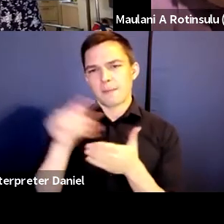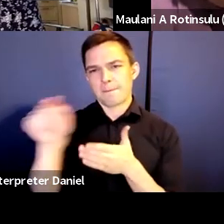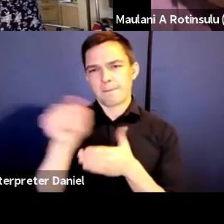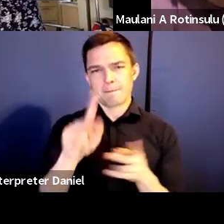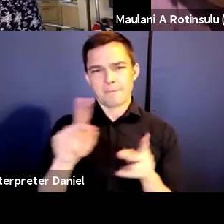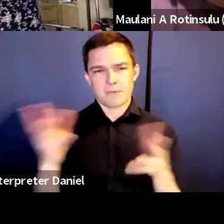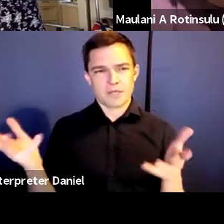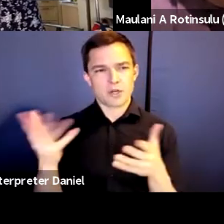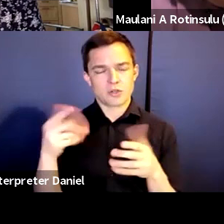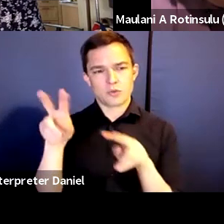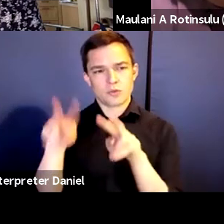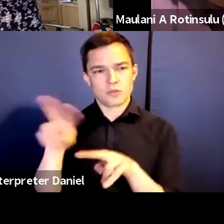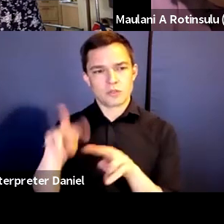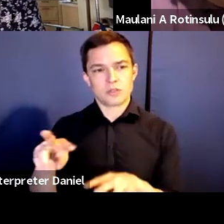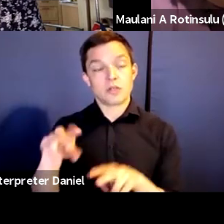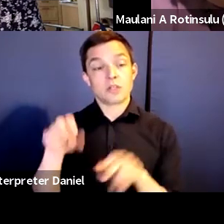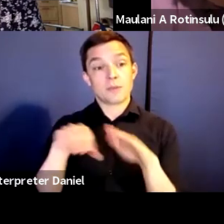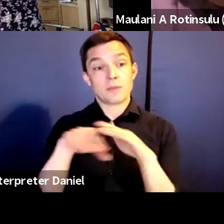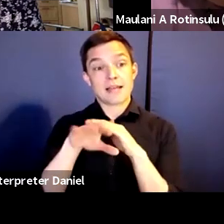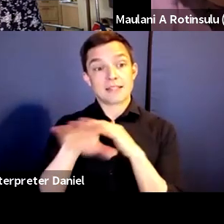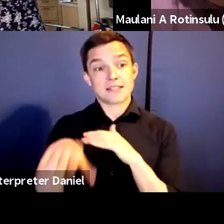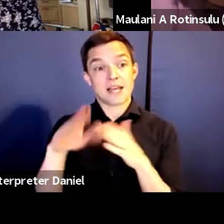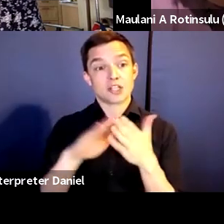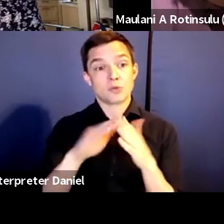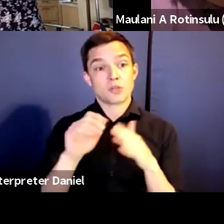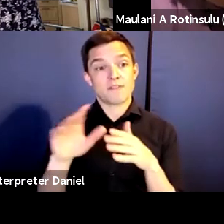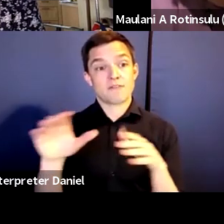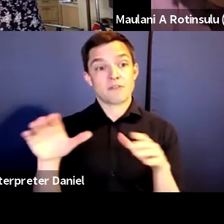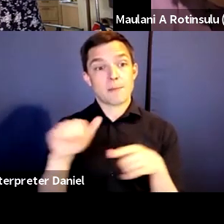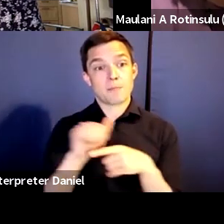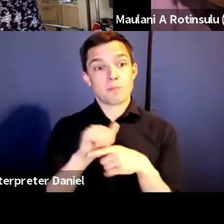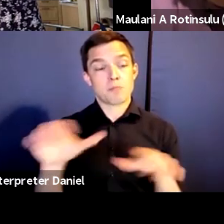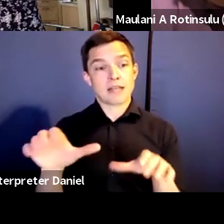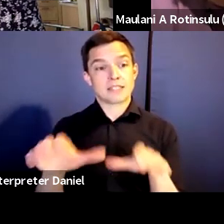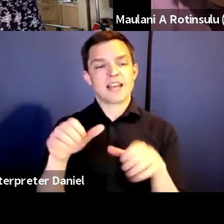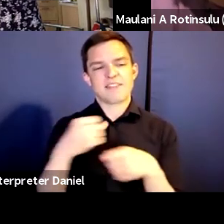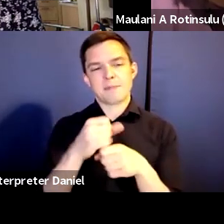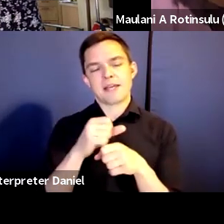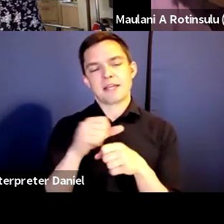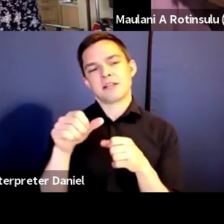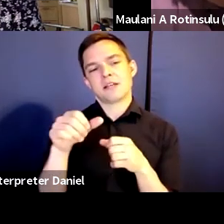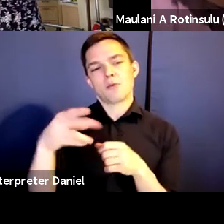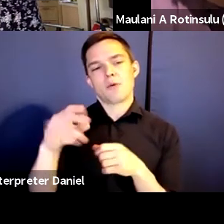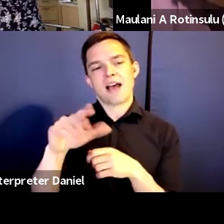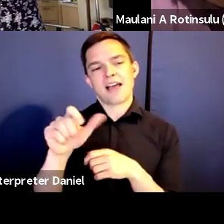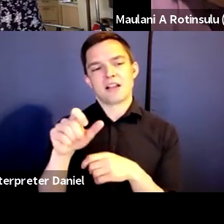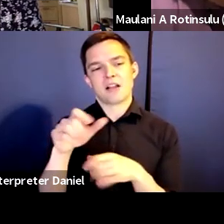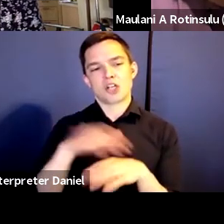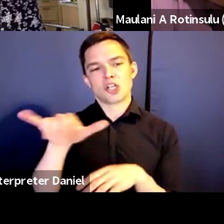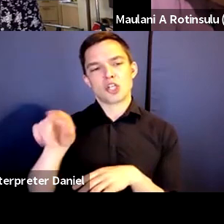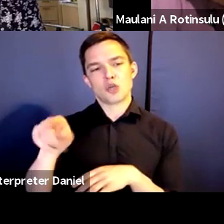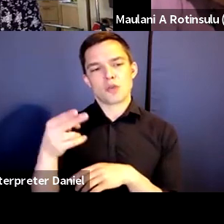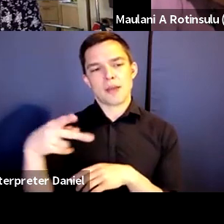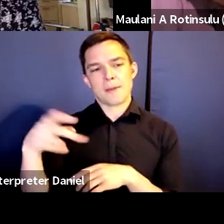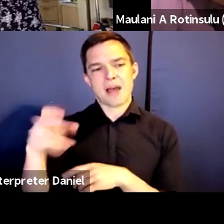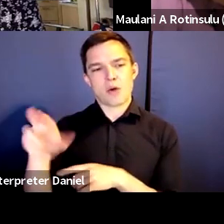In order to access the communities of practice, you do have to create a profile on YouthPower. In order to access any of the information